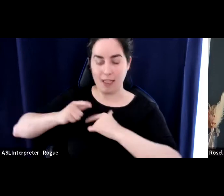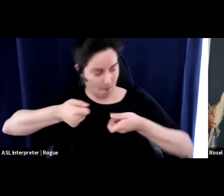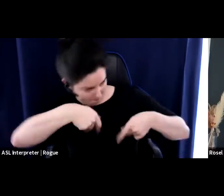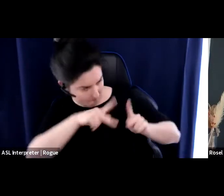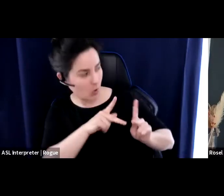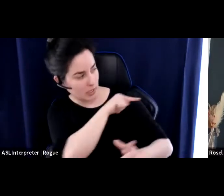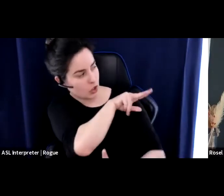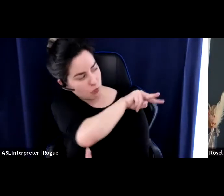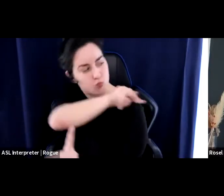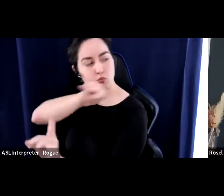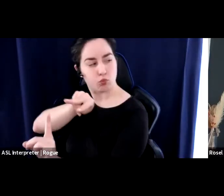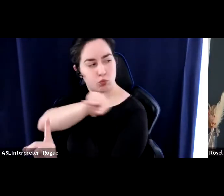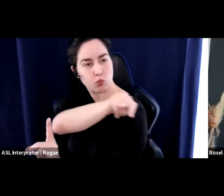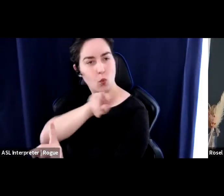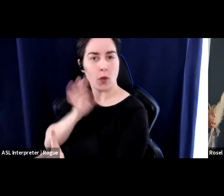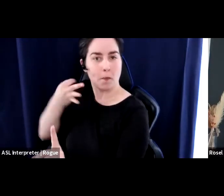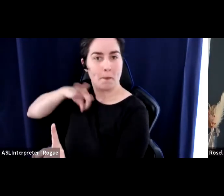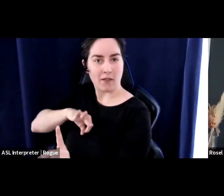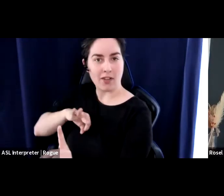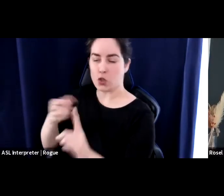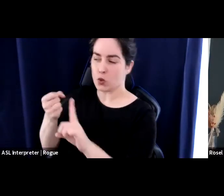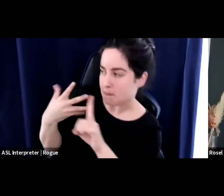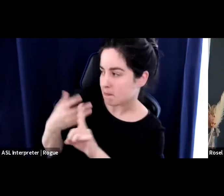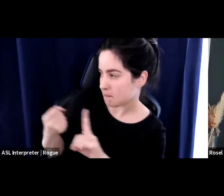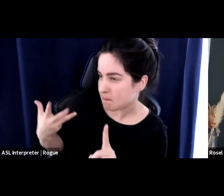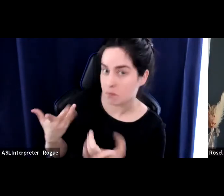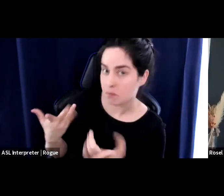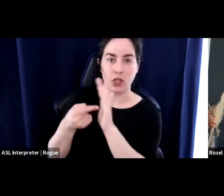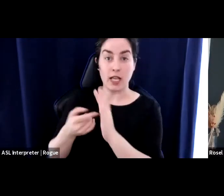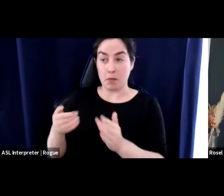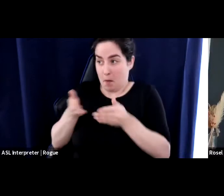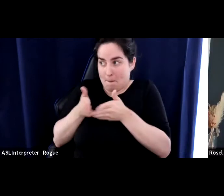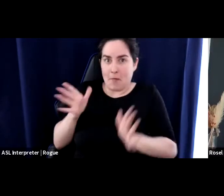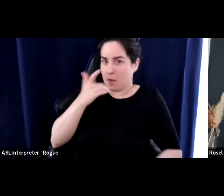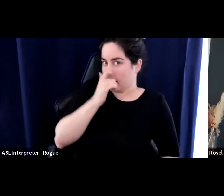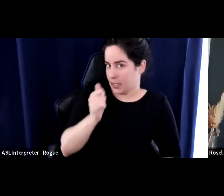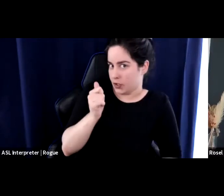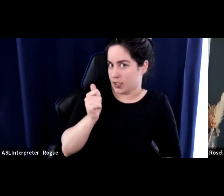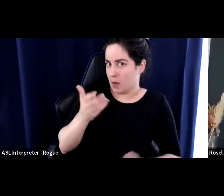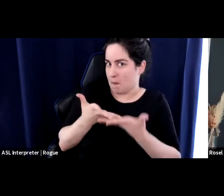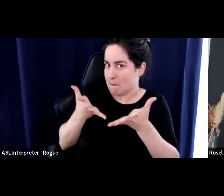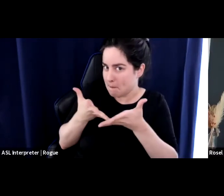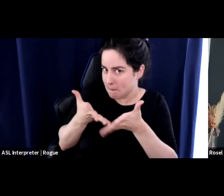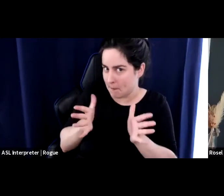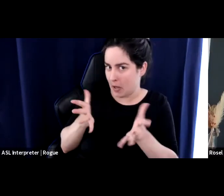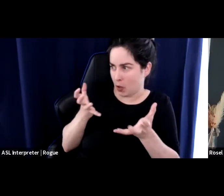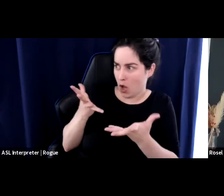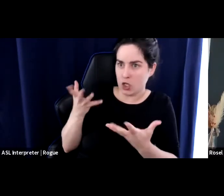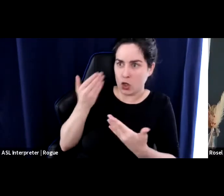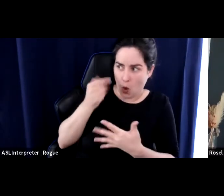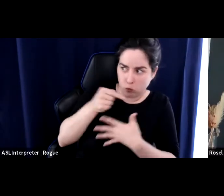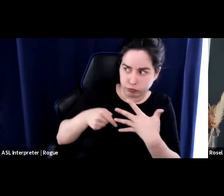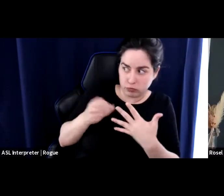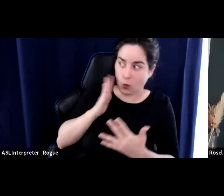helpful perspective to the court, such as a public interest perspective. So LEAF intervenes in court cases to